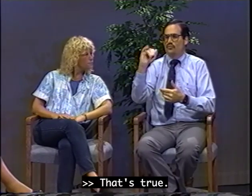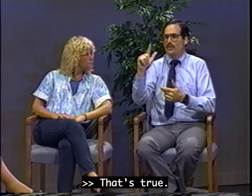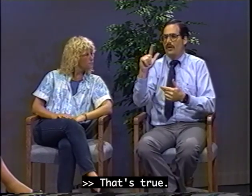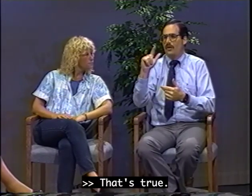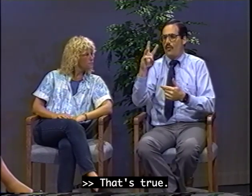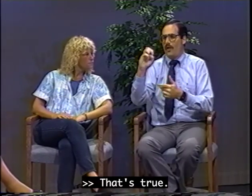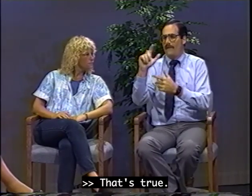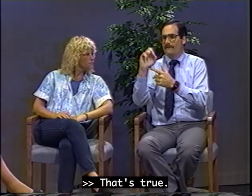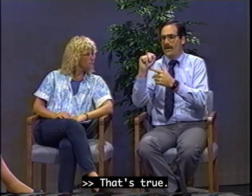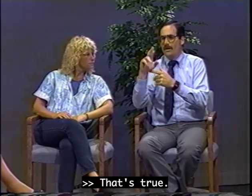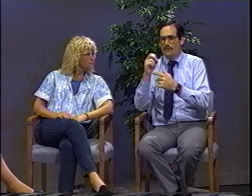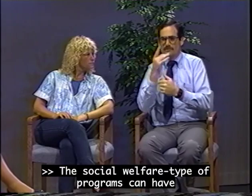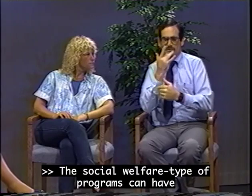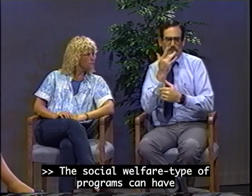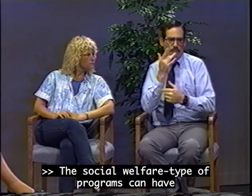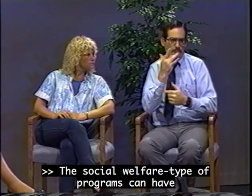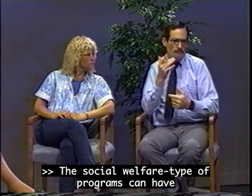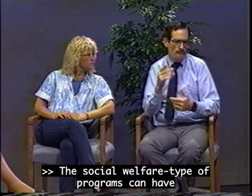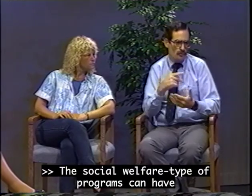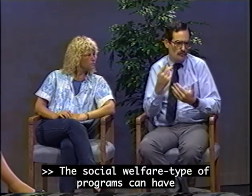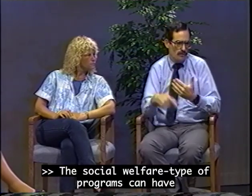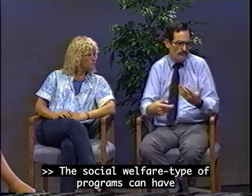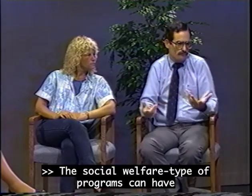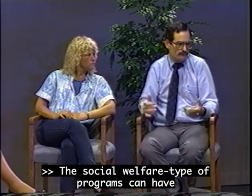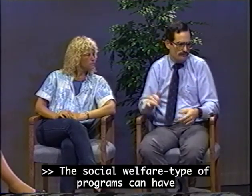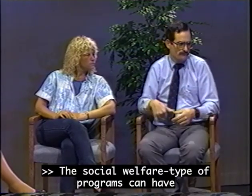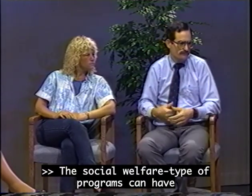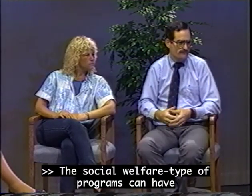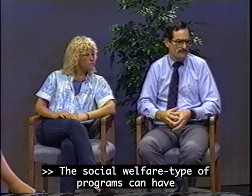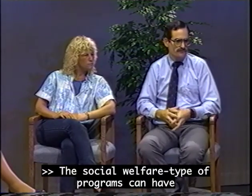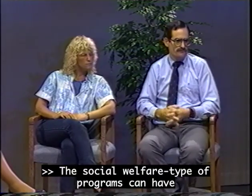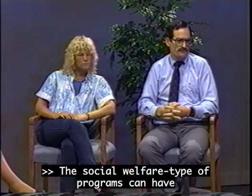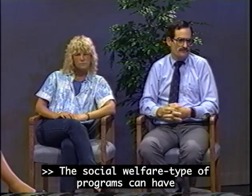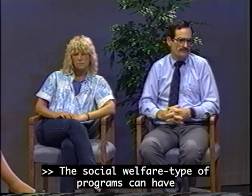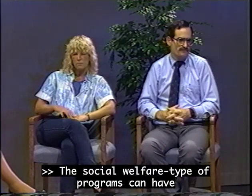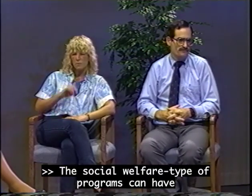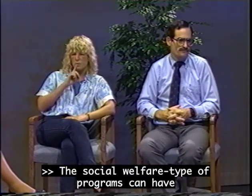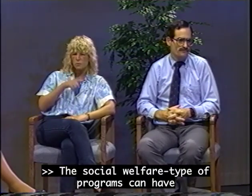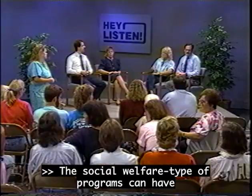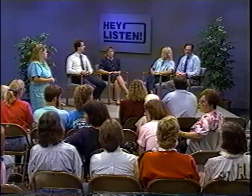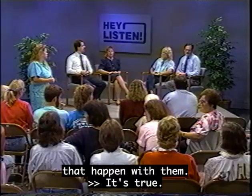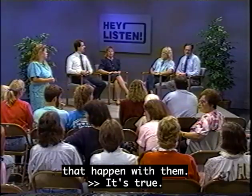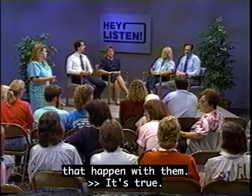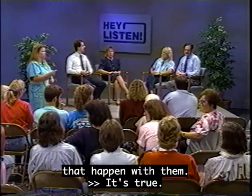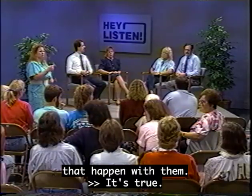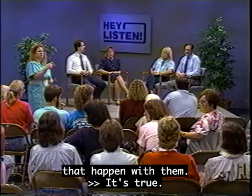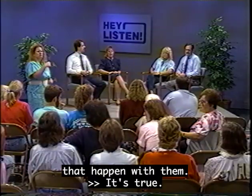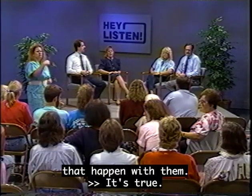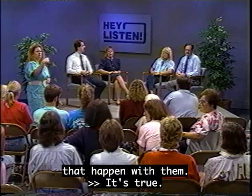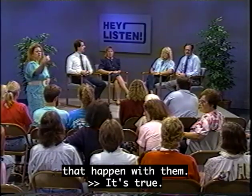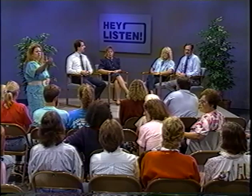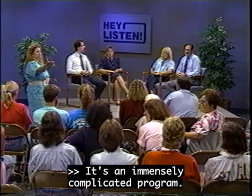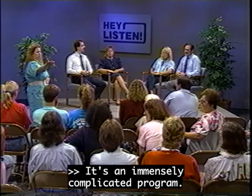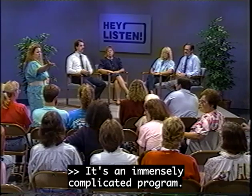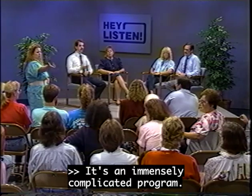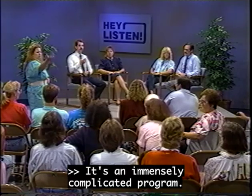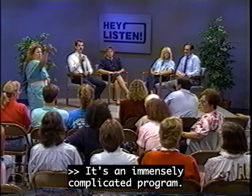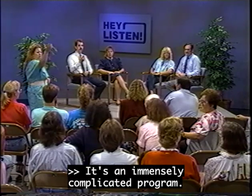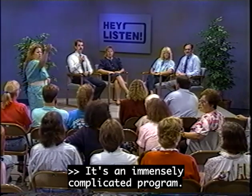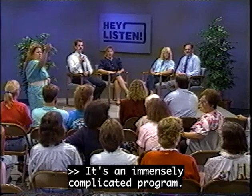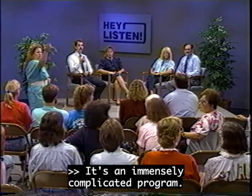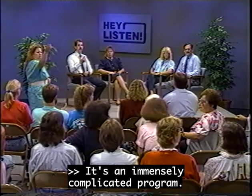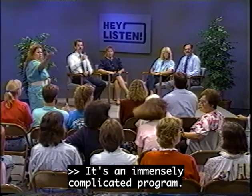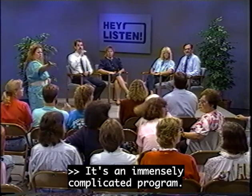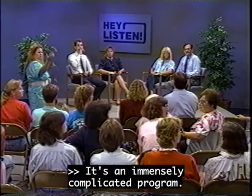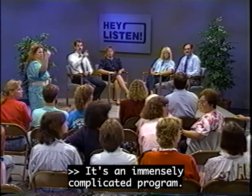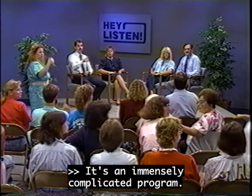frustrating for people. That's true. The social welfare type of programs can have that happening with them. It's